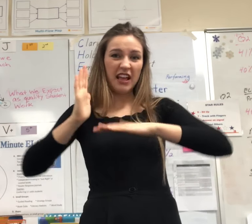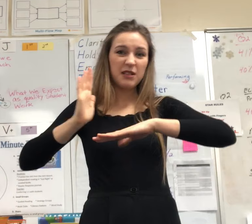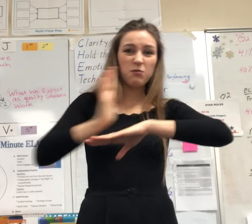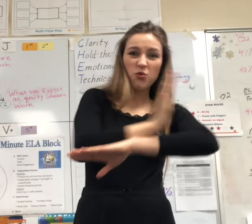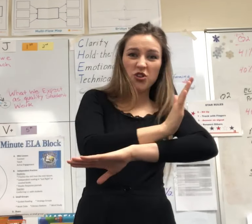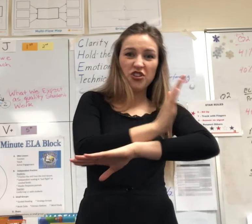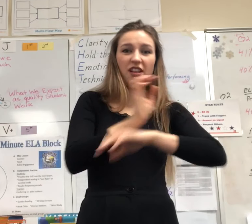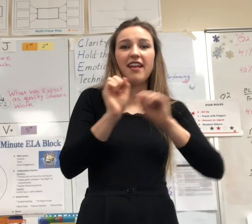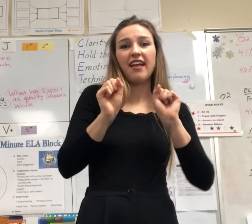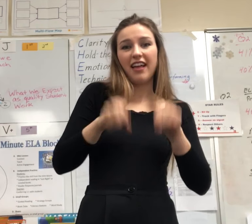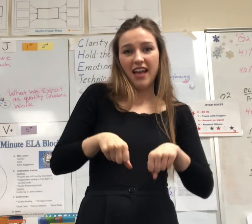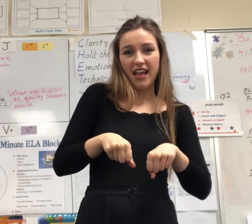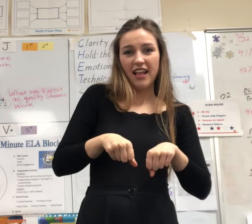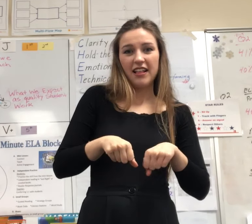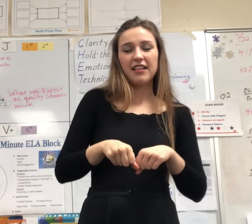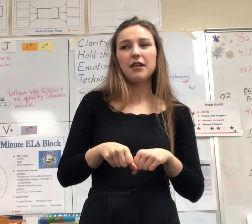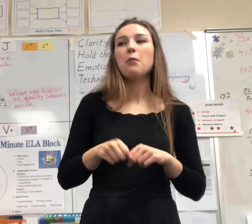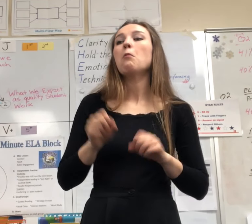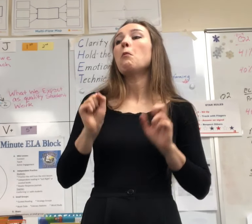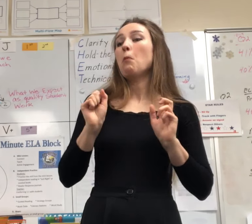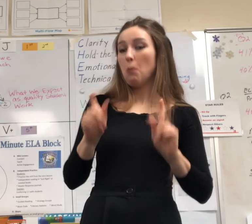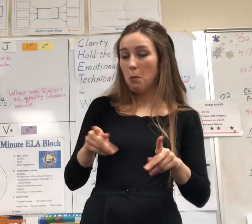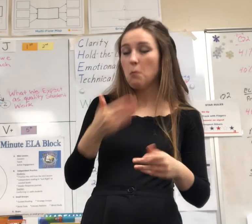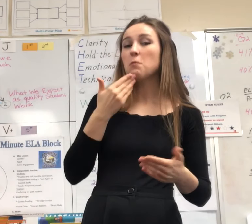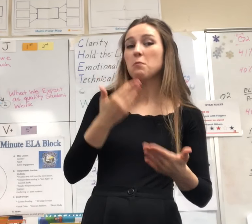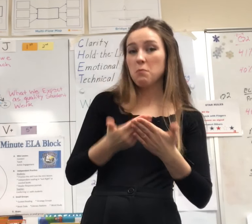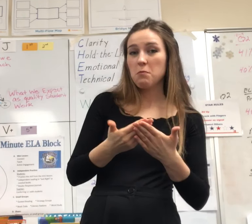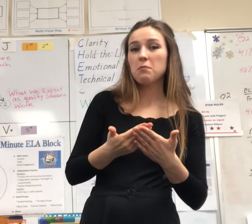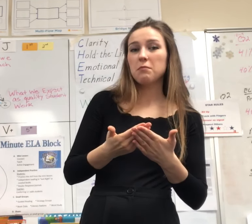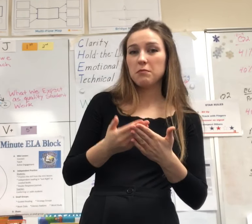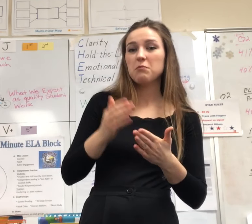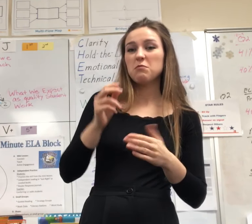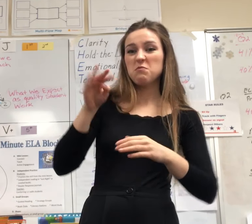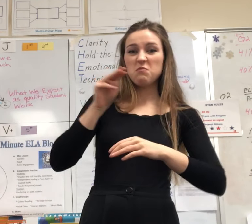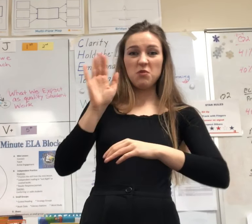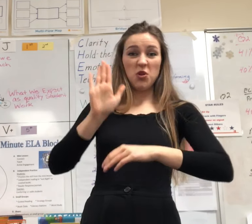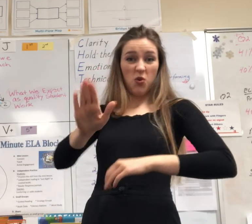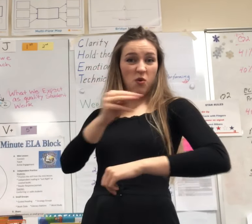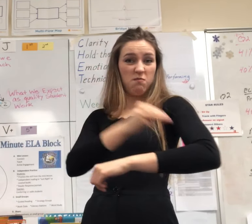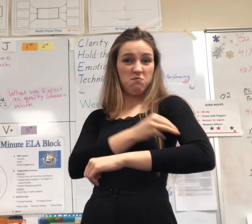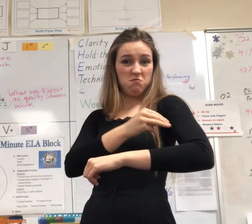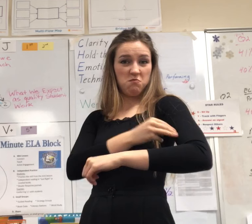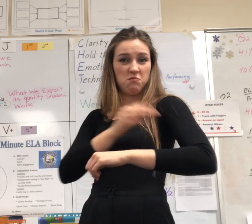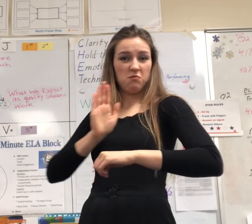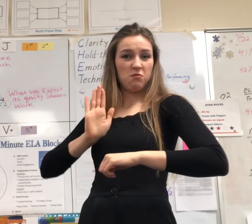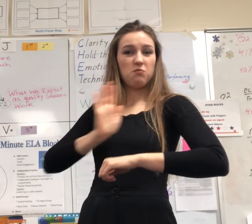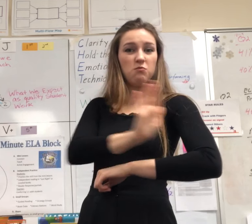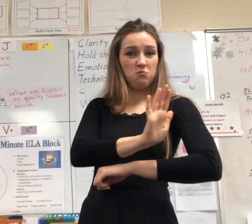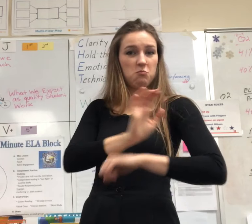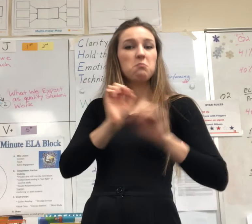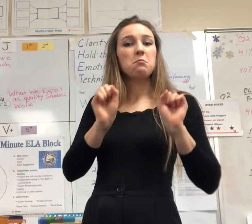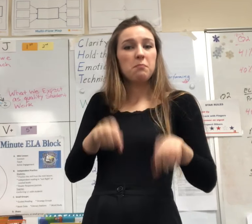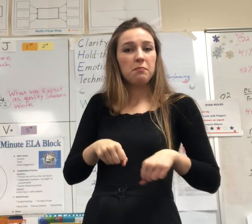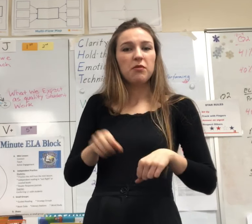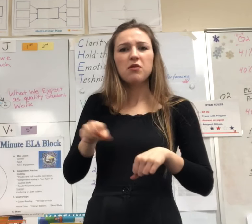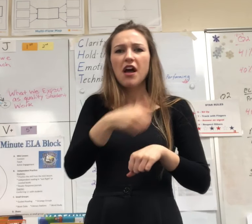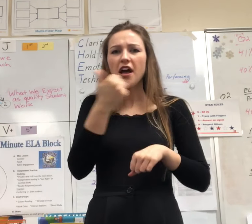your own force of your muscles. Good. How else can we get this to move? What's on your mind,